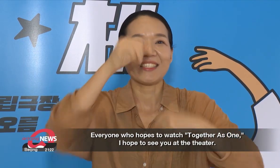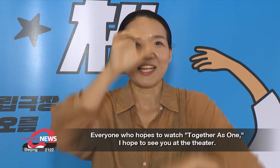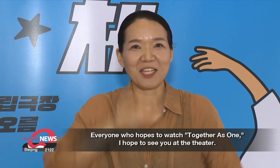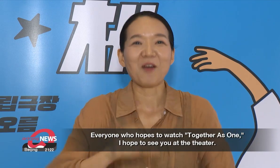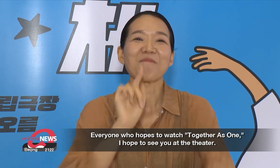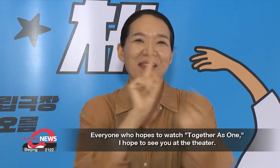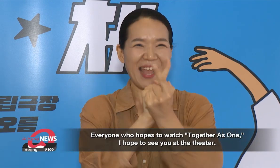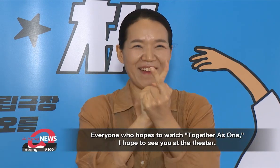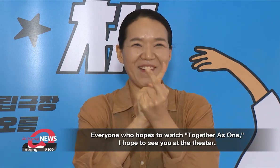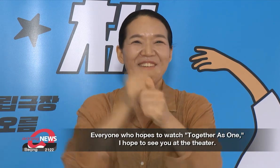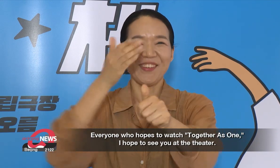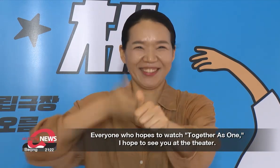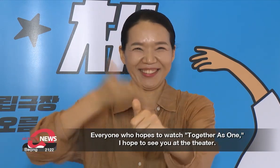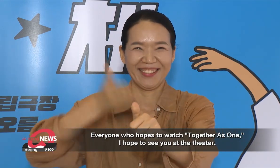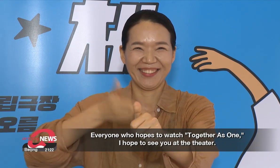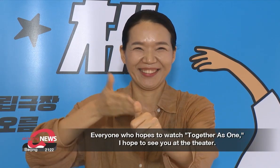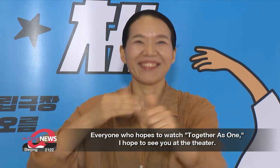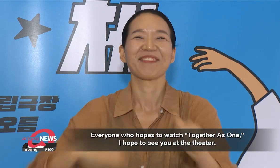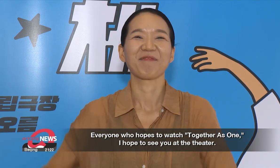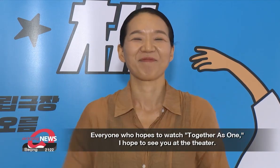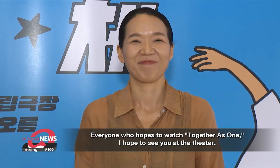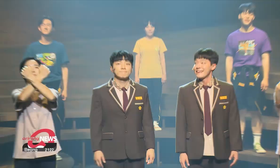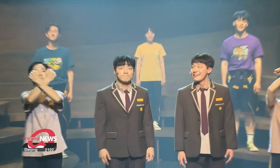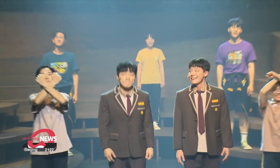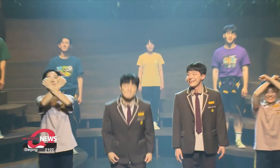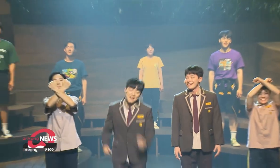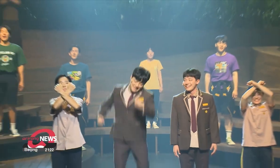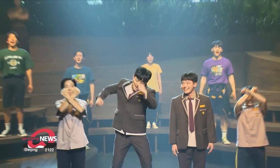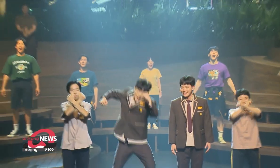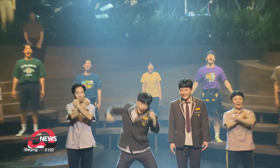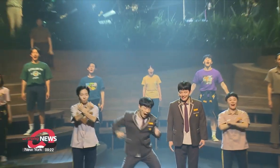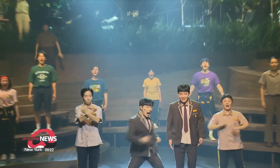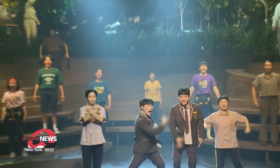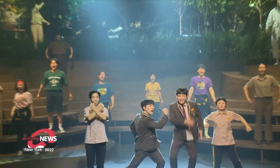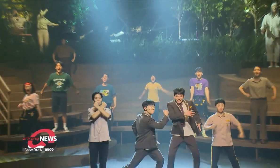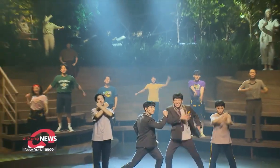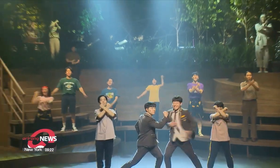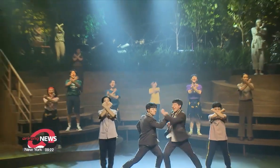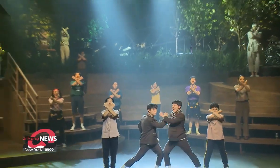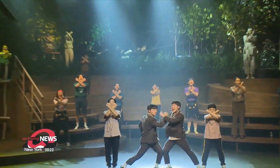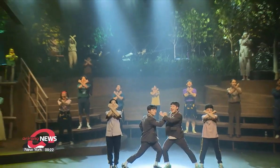Kim Yeon-seung, Arirang News.